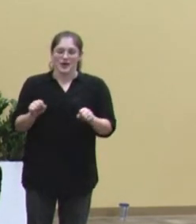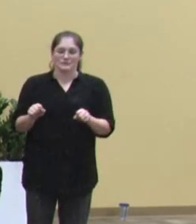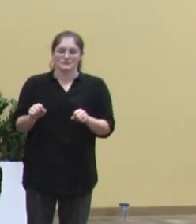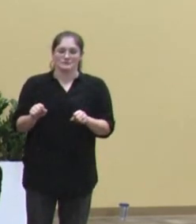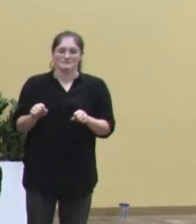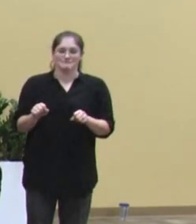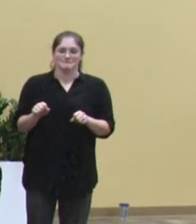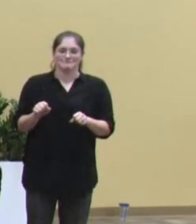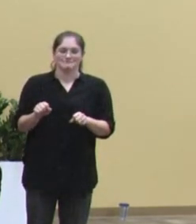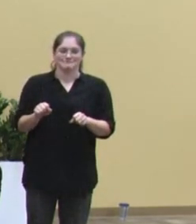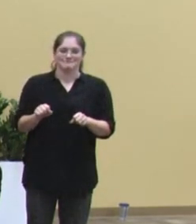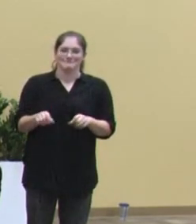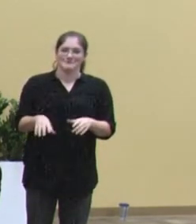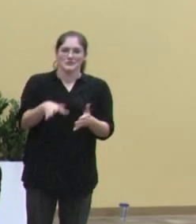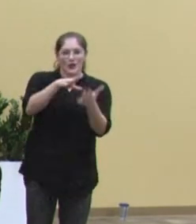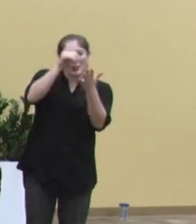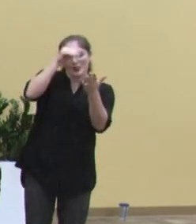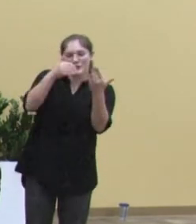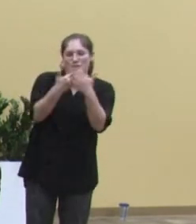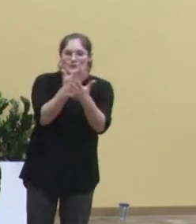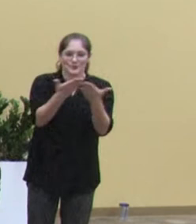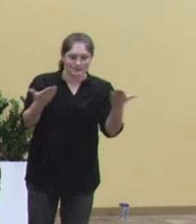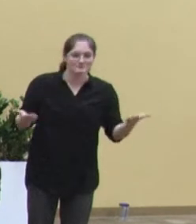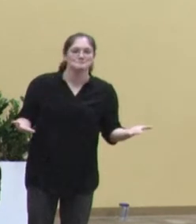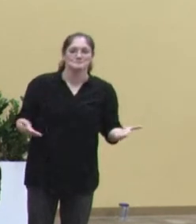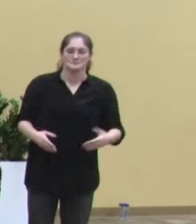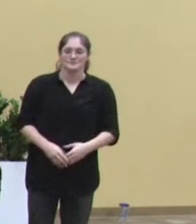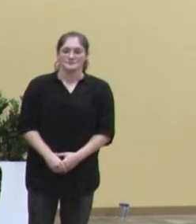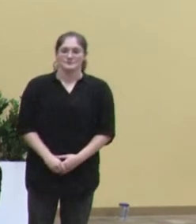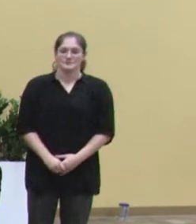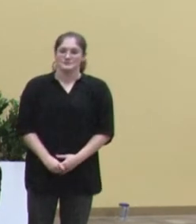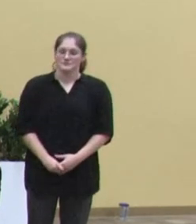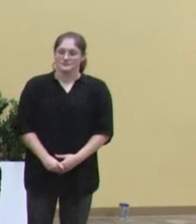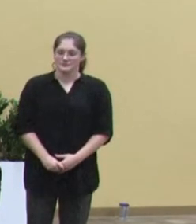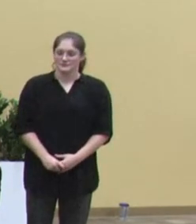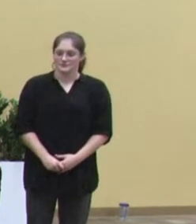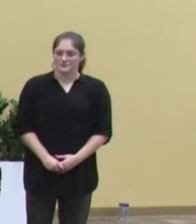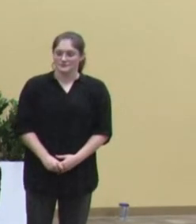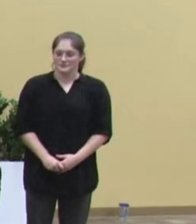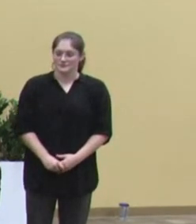learn to attack this problem in new and expanded ways. And so,